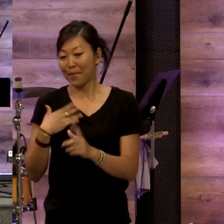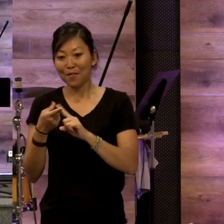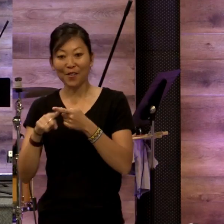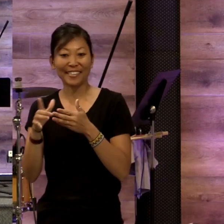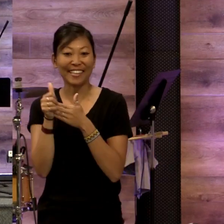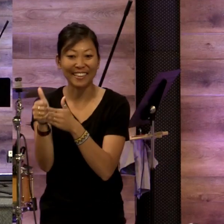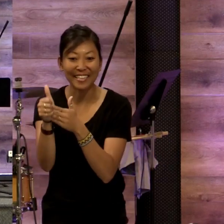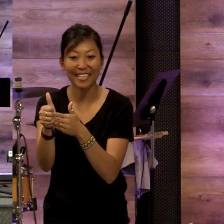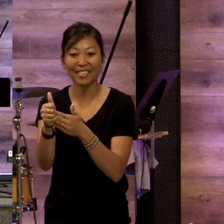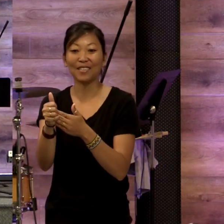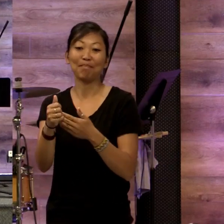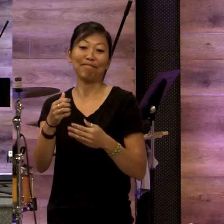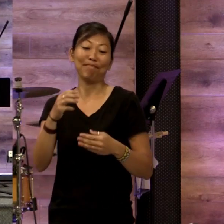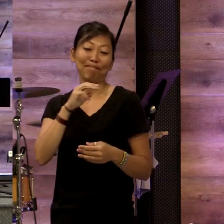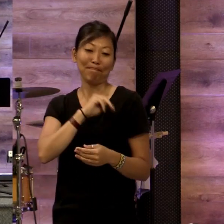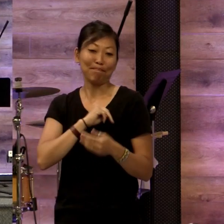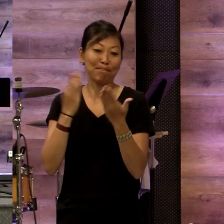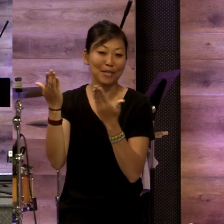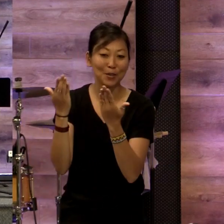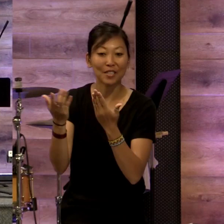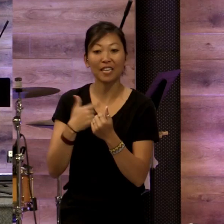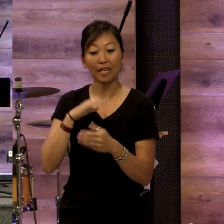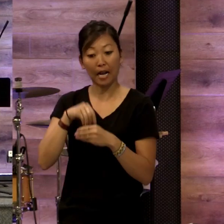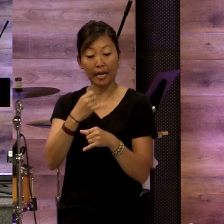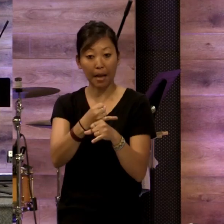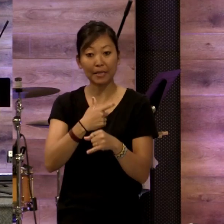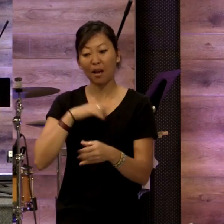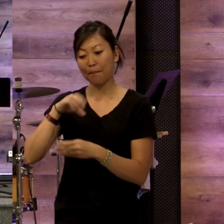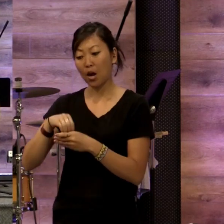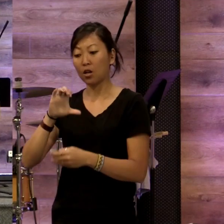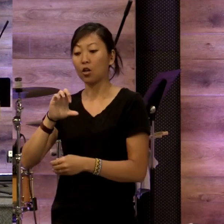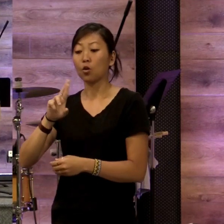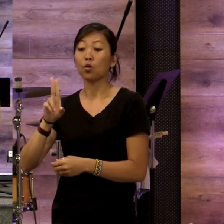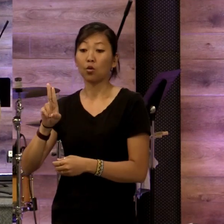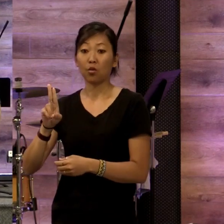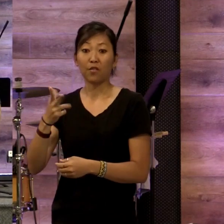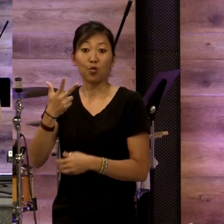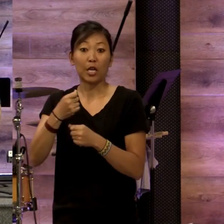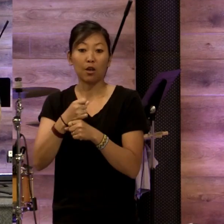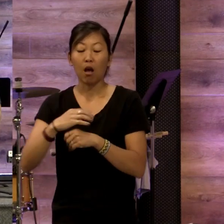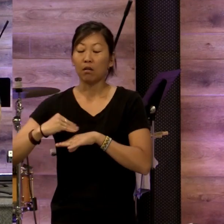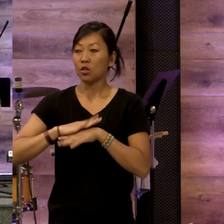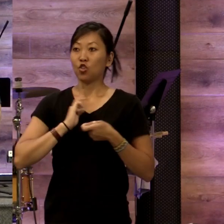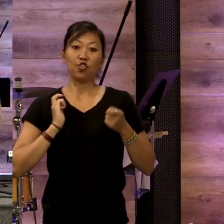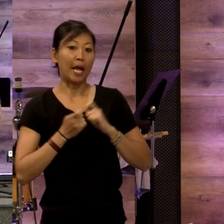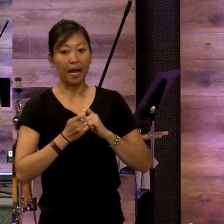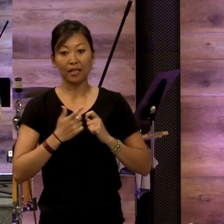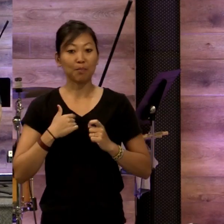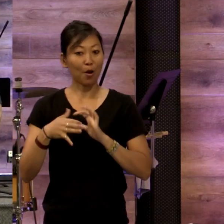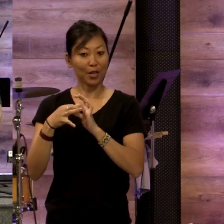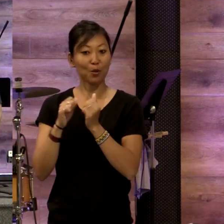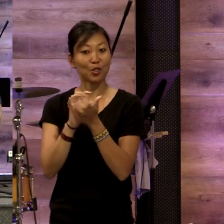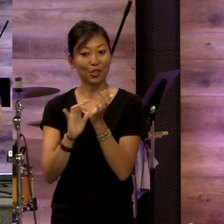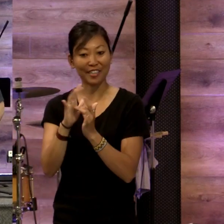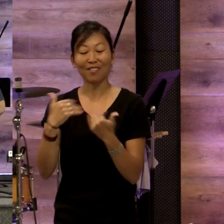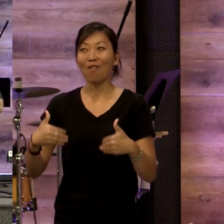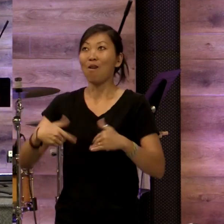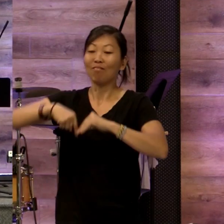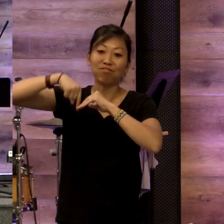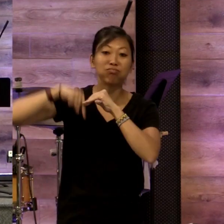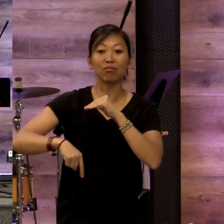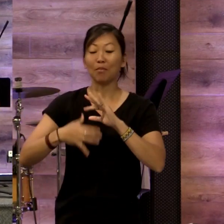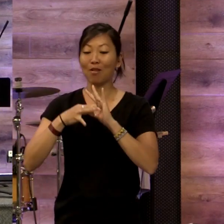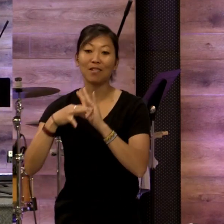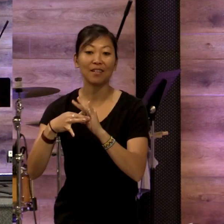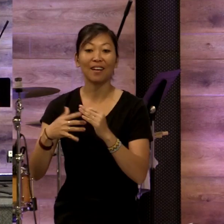on campus. Yeah, I was a part of Crew for 3 years, and it just transformed my relationship with Christ so much. So,